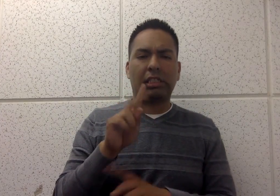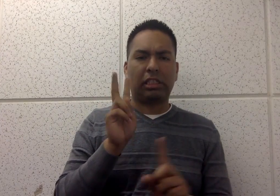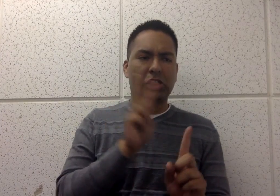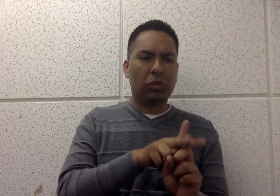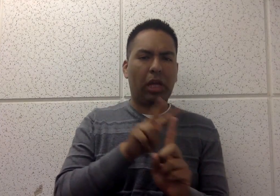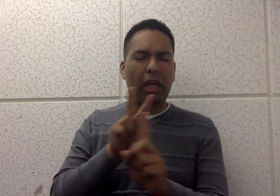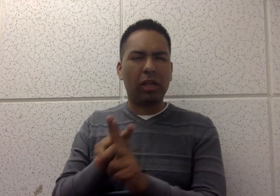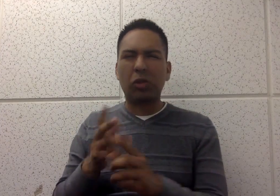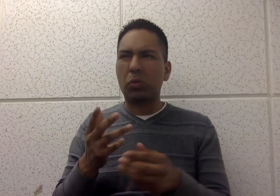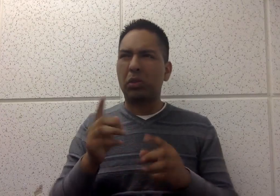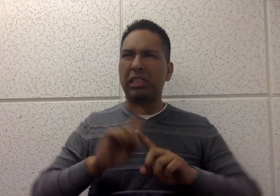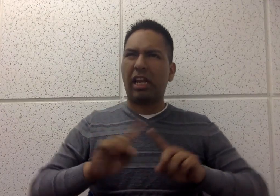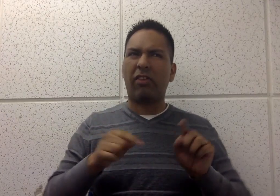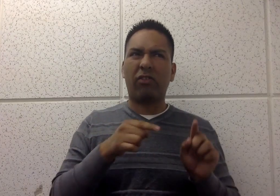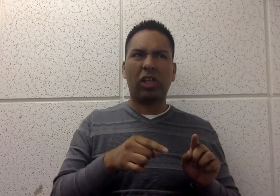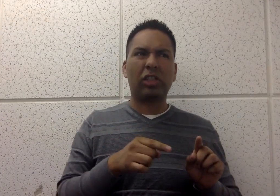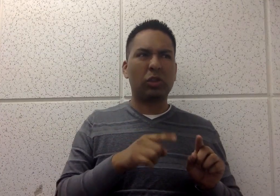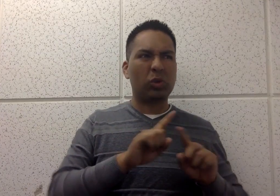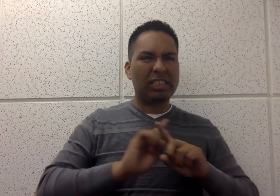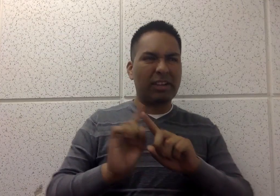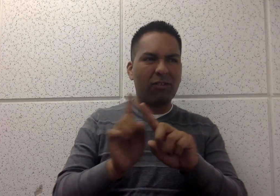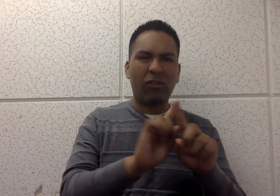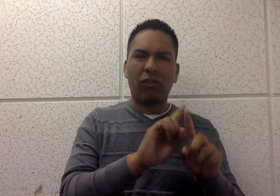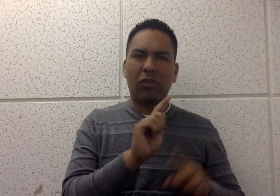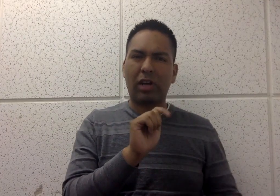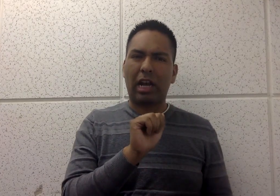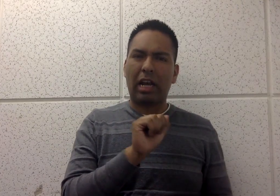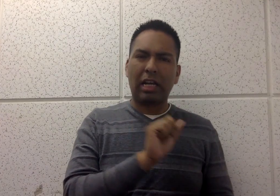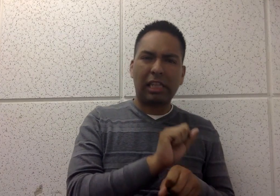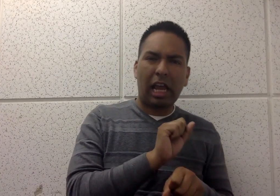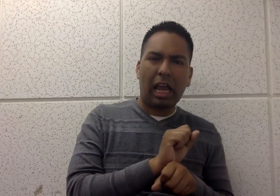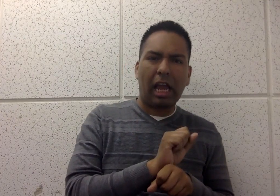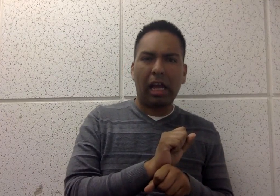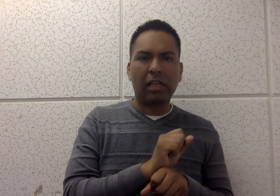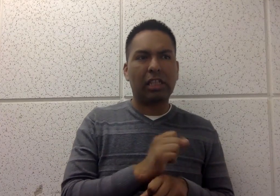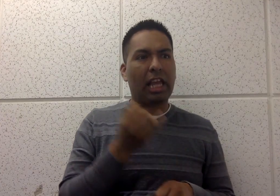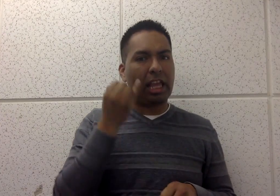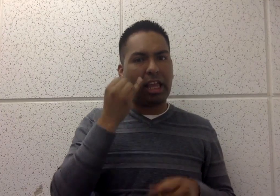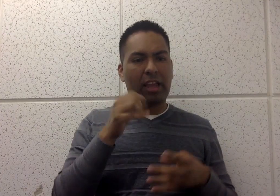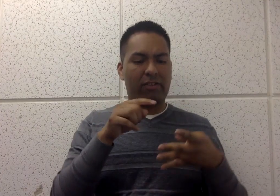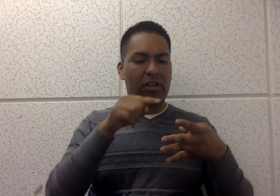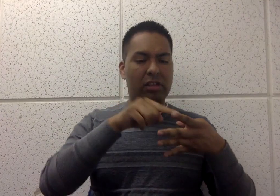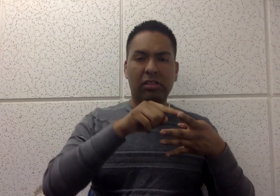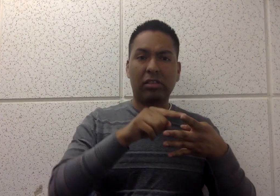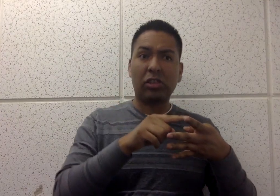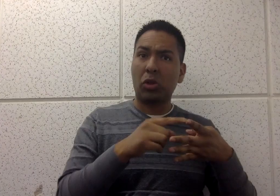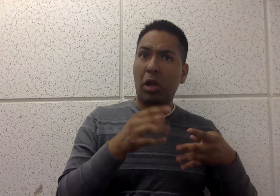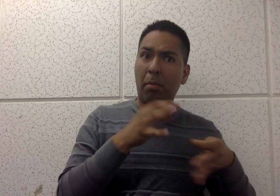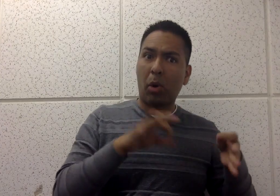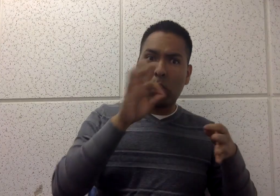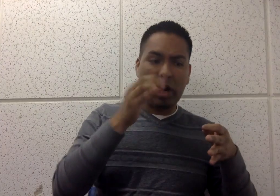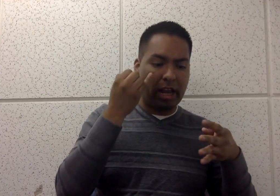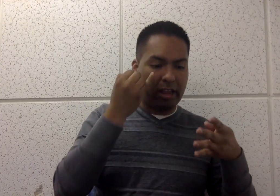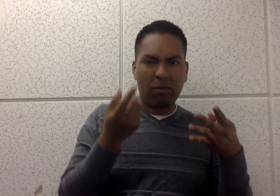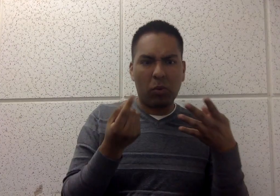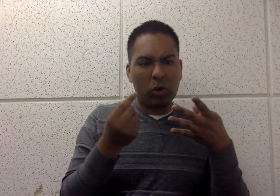doing different tasks? Does it matter to the foragers what the nest maintenance workers are doing? Does it matter to the midden workers what the patrollers are doing? And